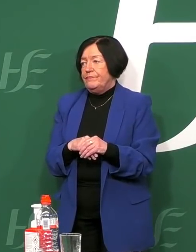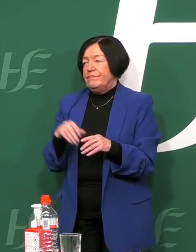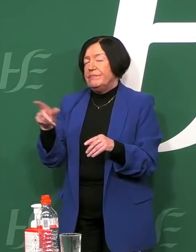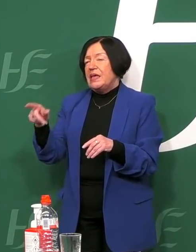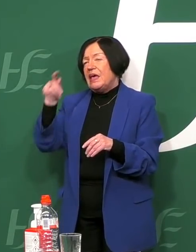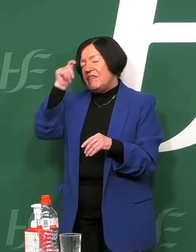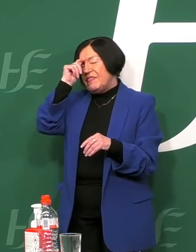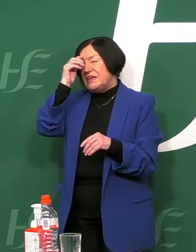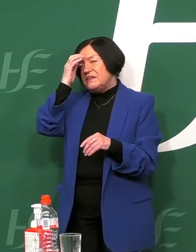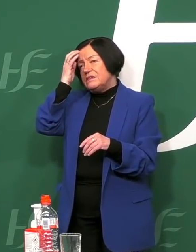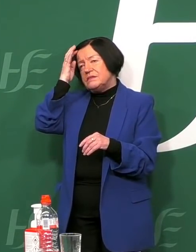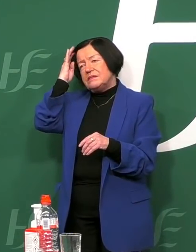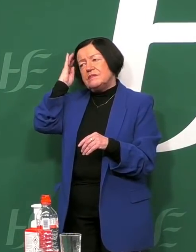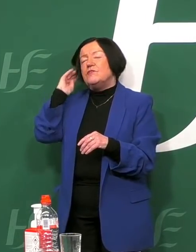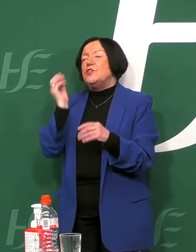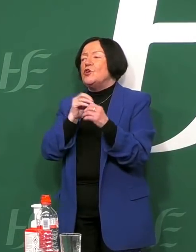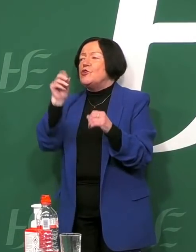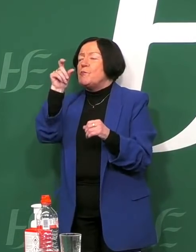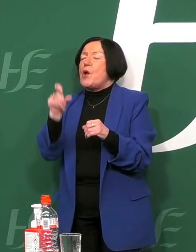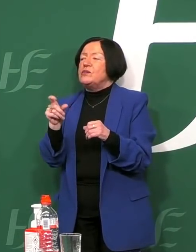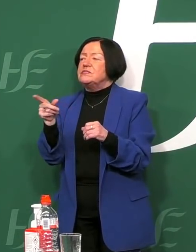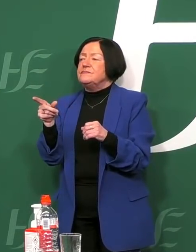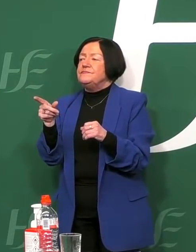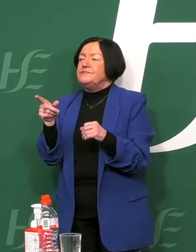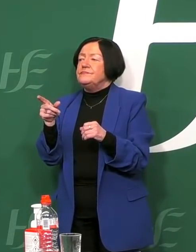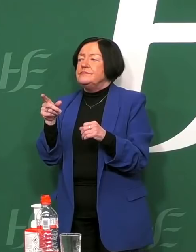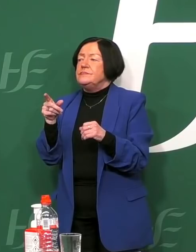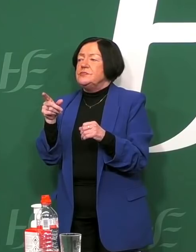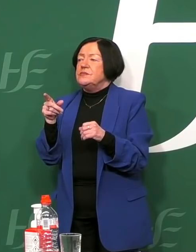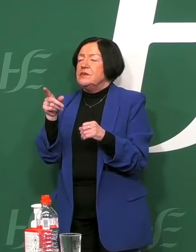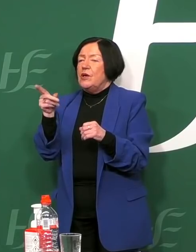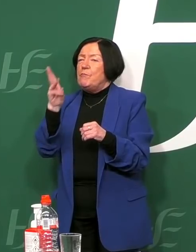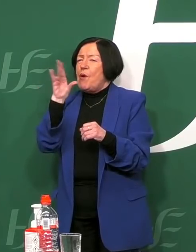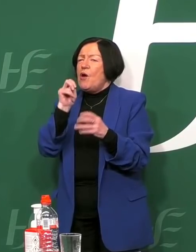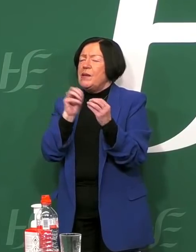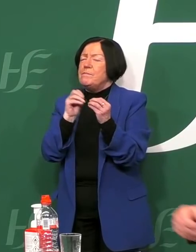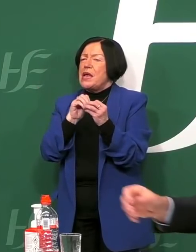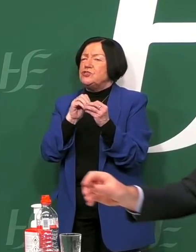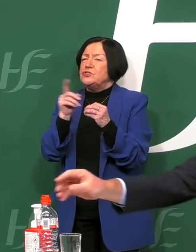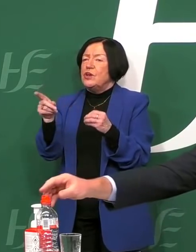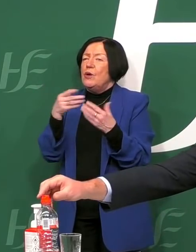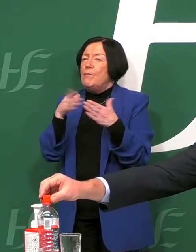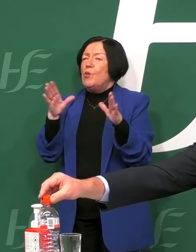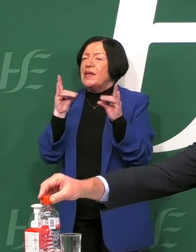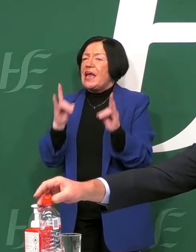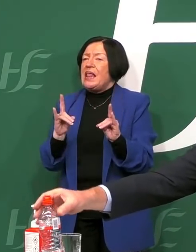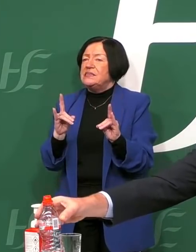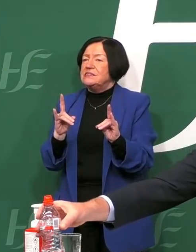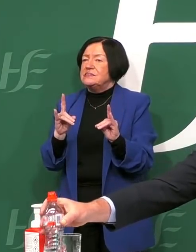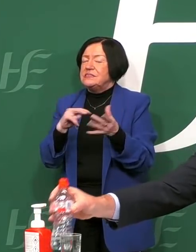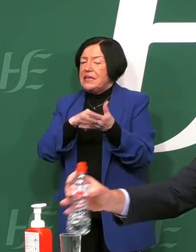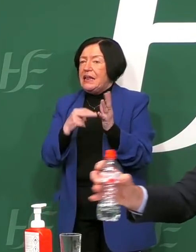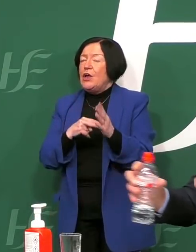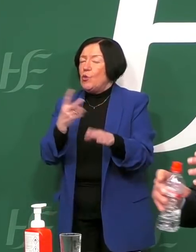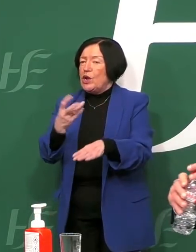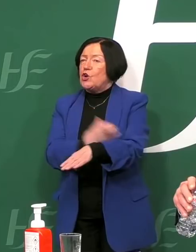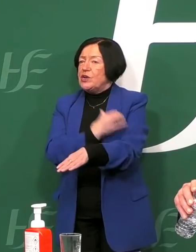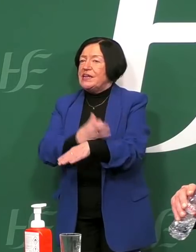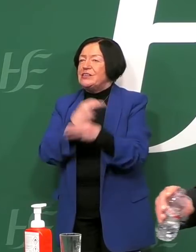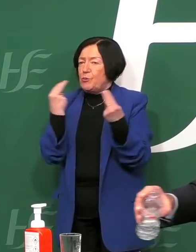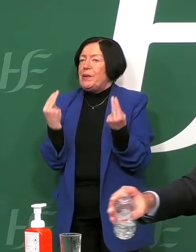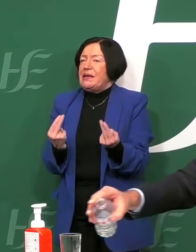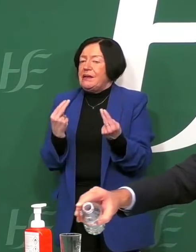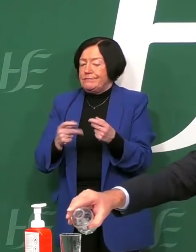Then I suppose just kind of the other question, I think, Paul, you touched on it, saying that public health measures are going to continue to be